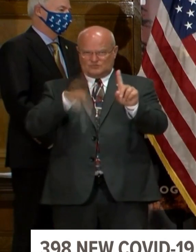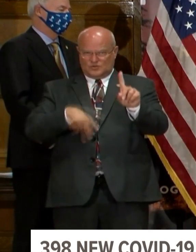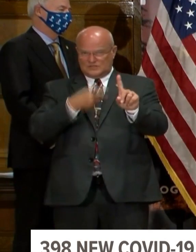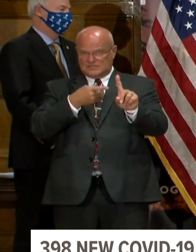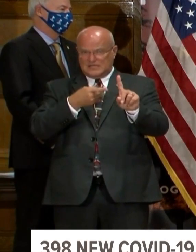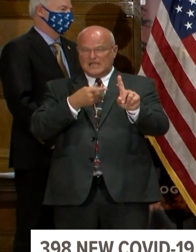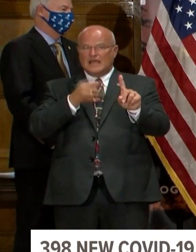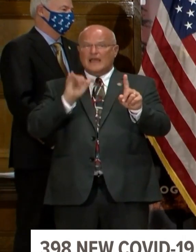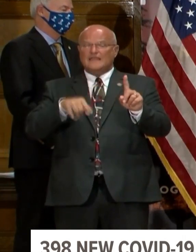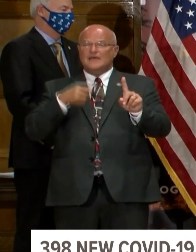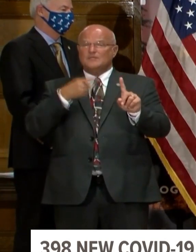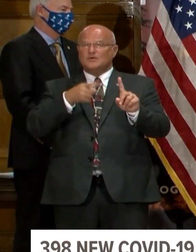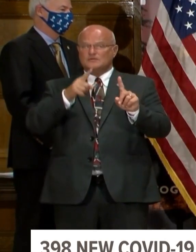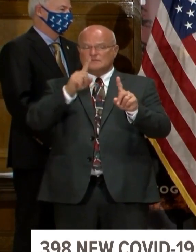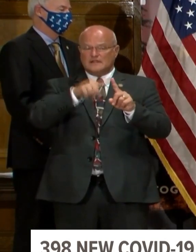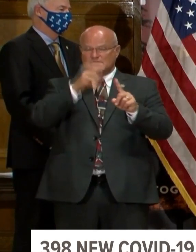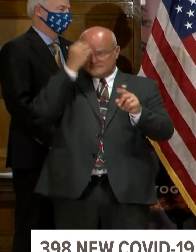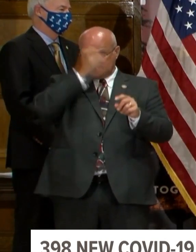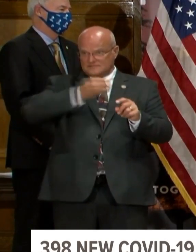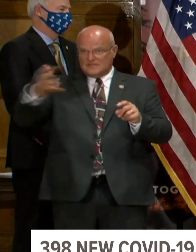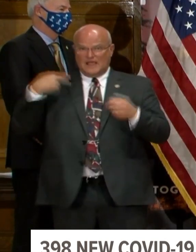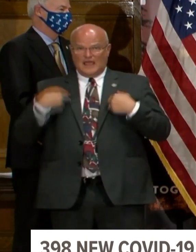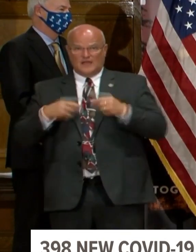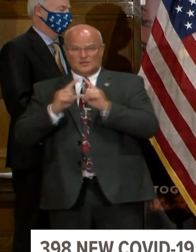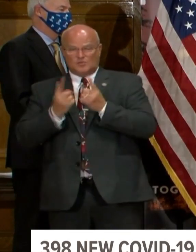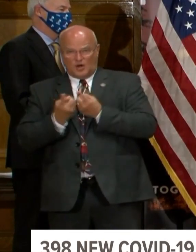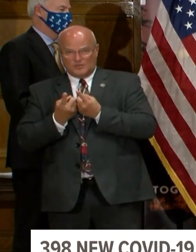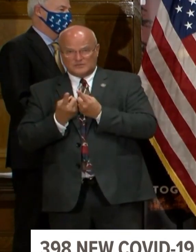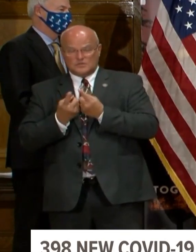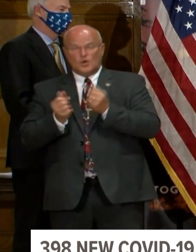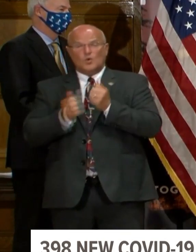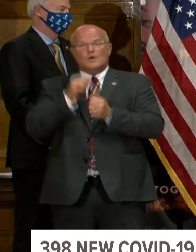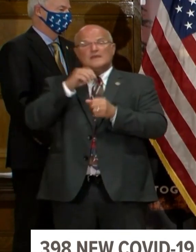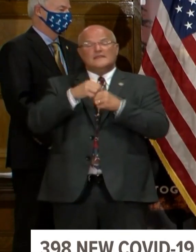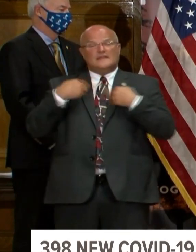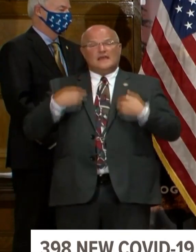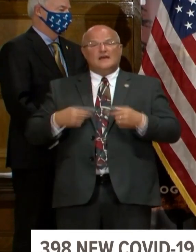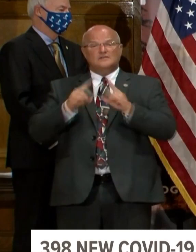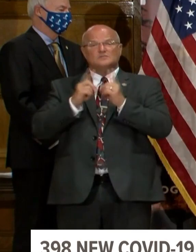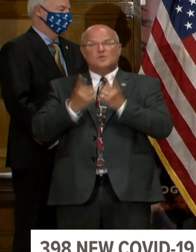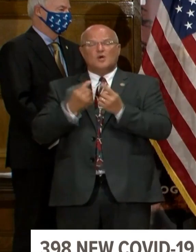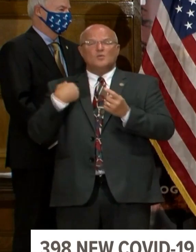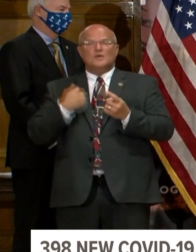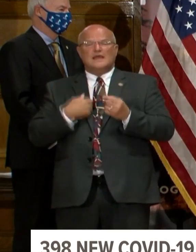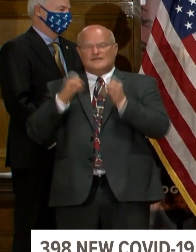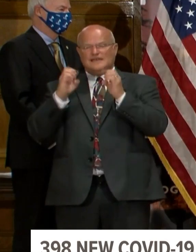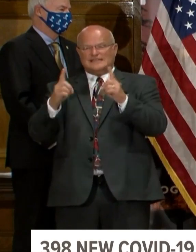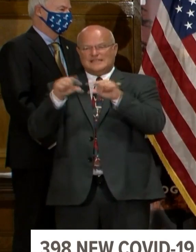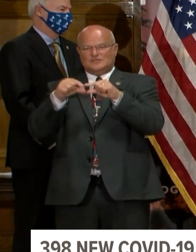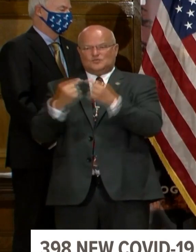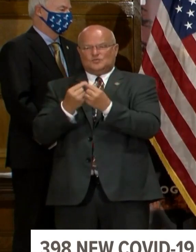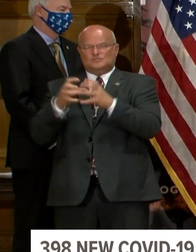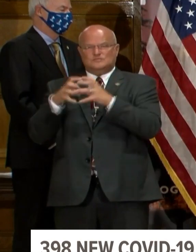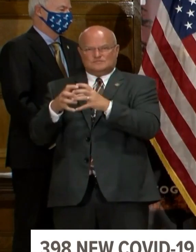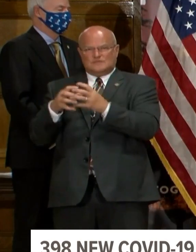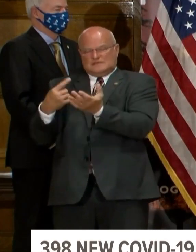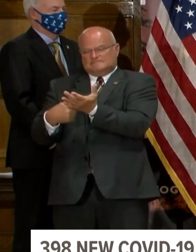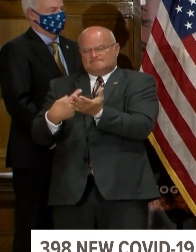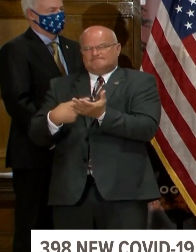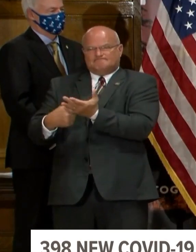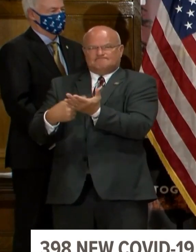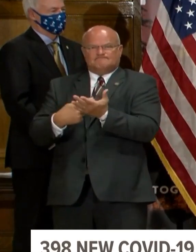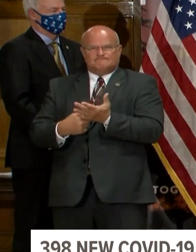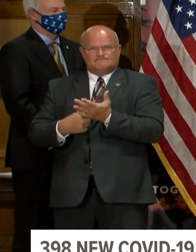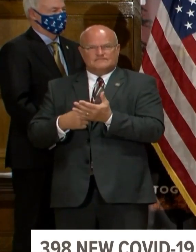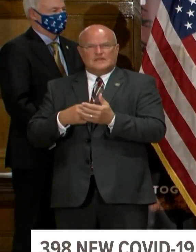suspected contacts to the health department. Within the health department, we have our own education group that meets and discusses the